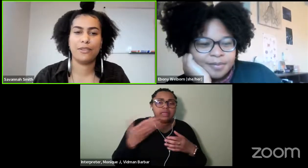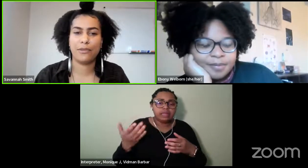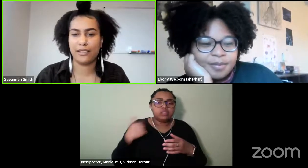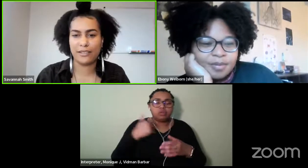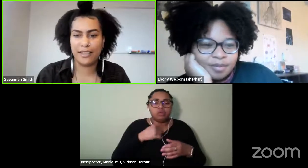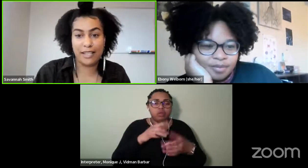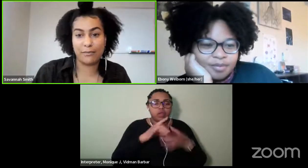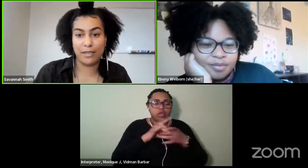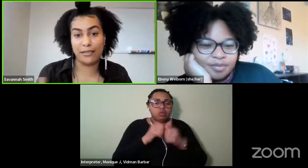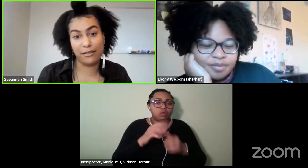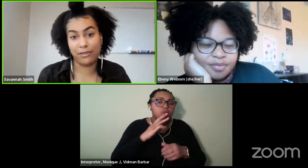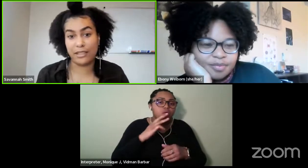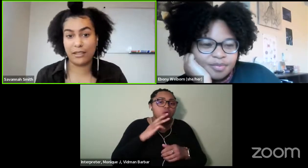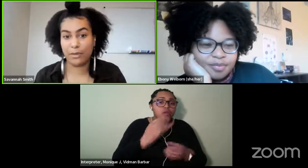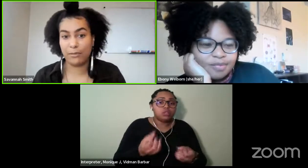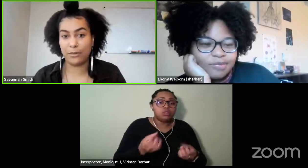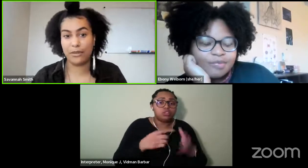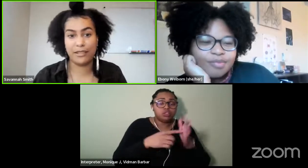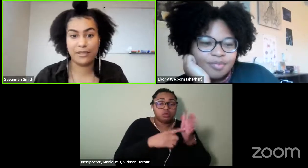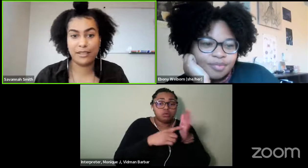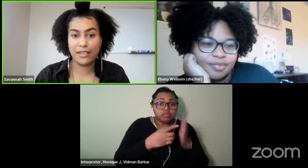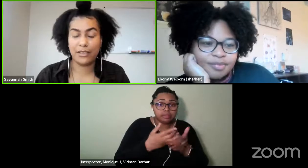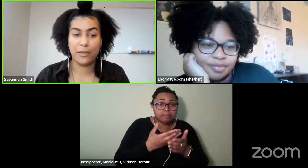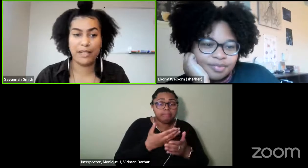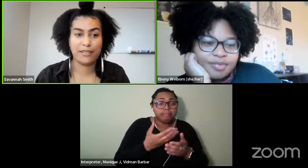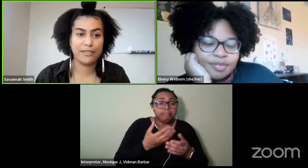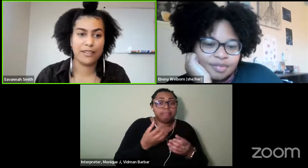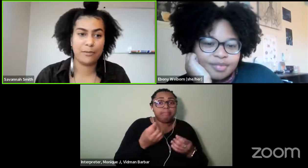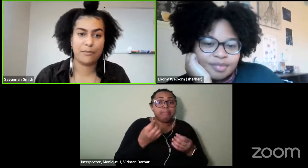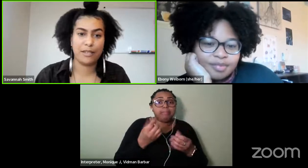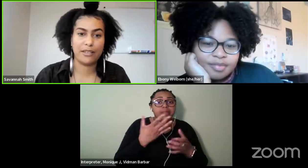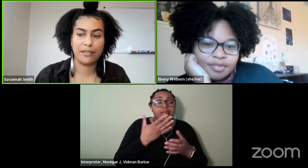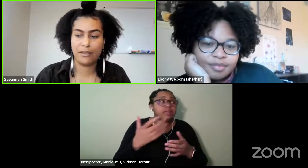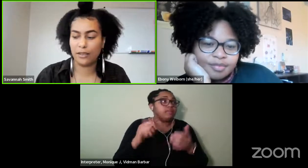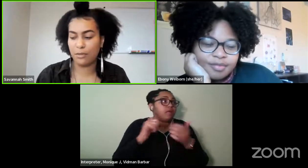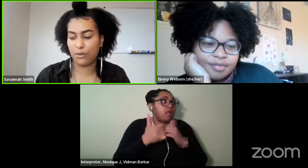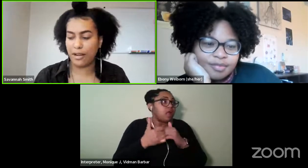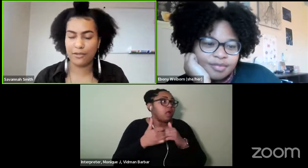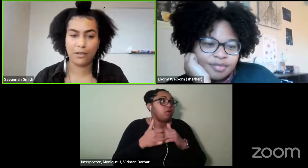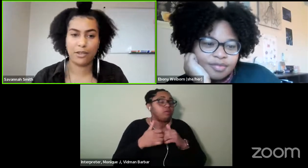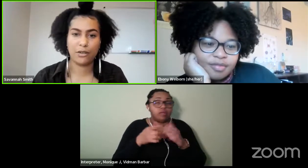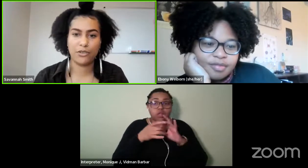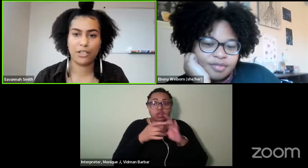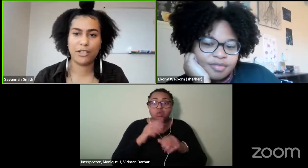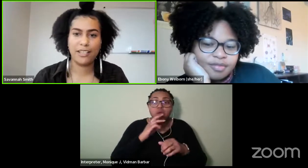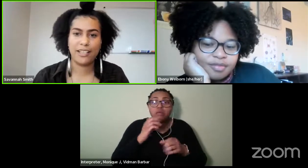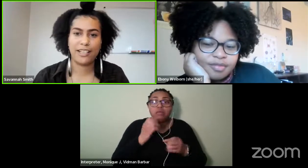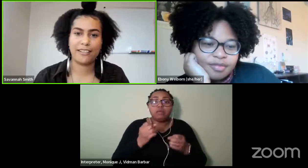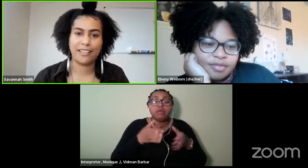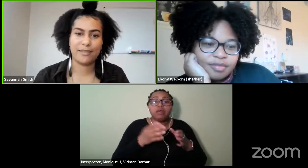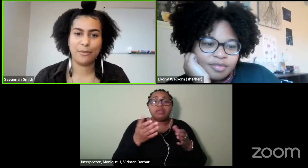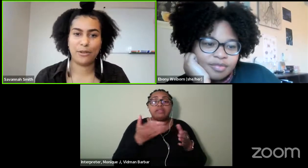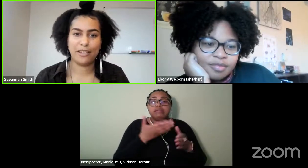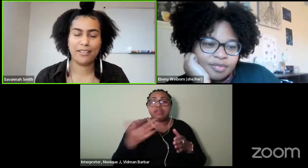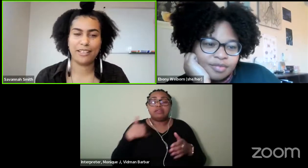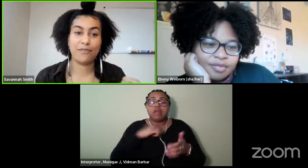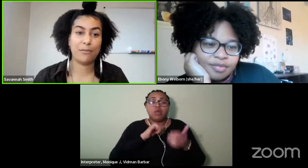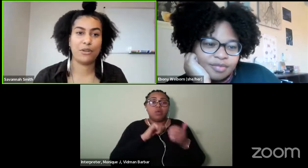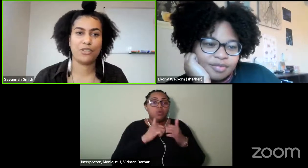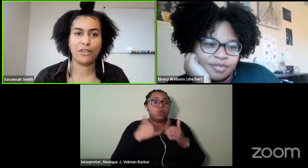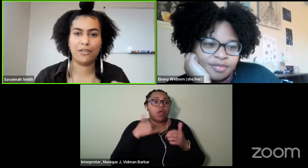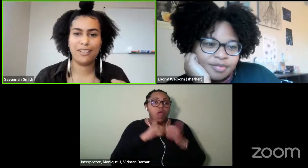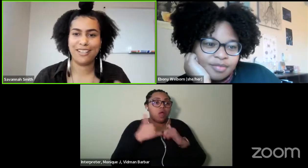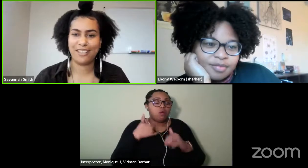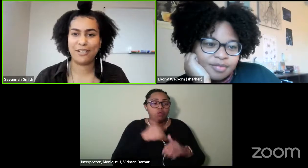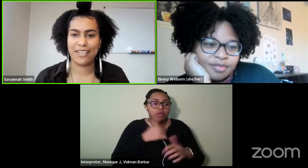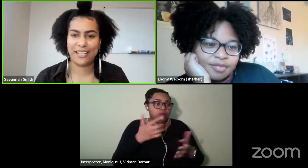kind of the violence that has been inflicted on people and the ways that we've been deprived of our culture. And I think it's even